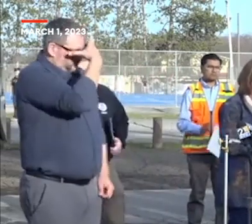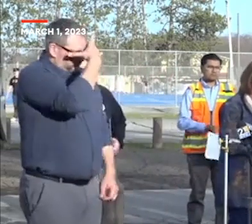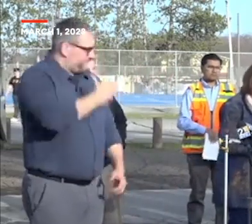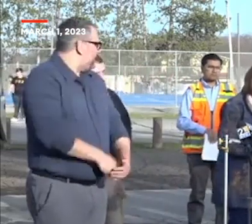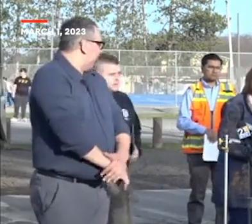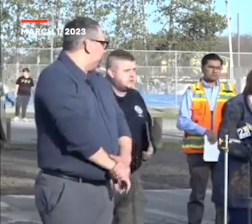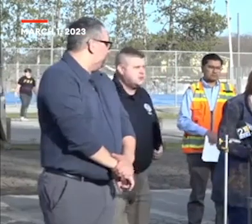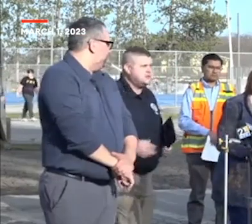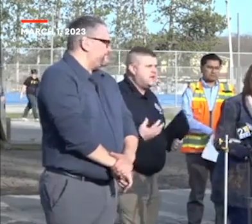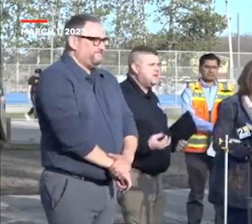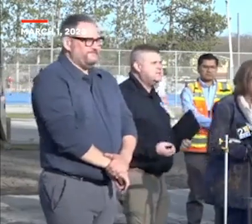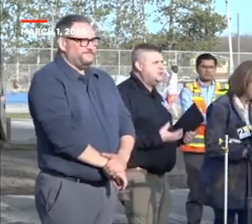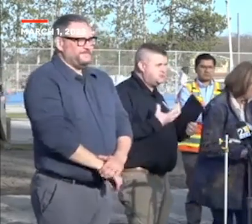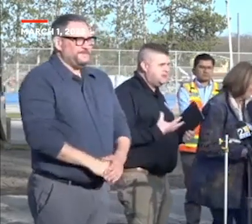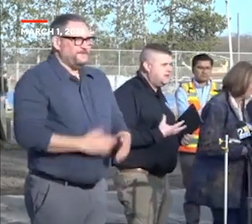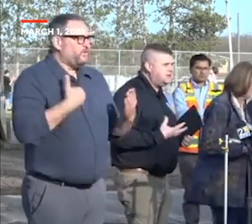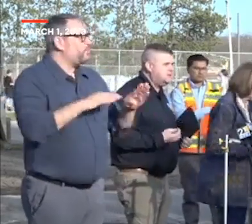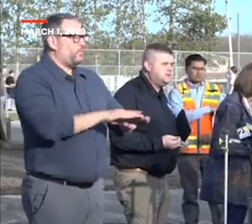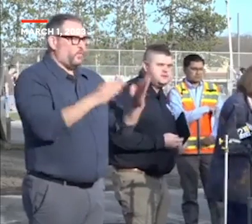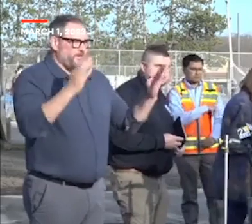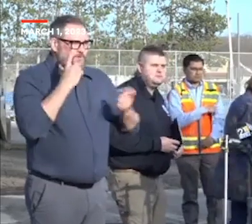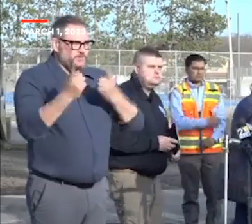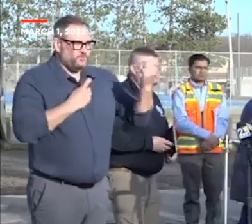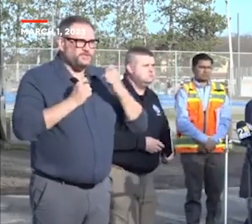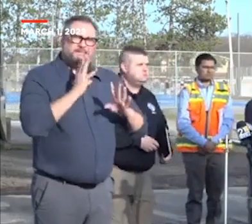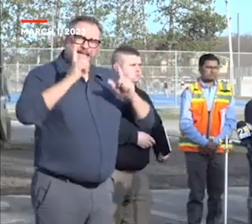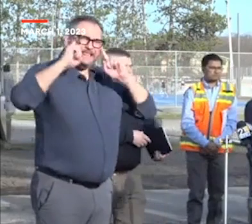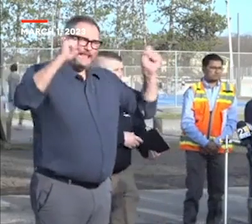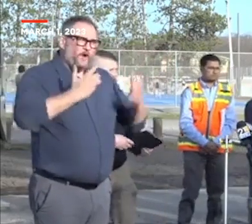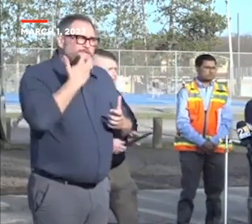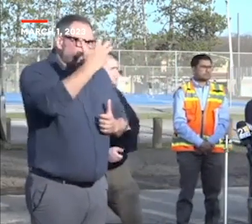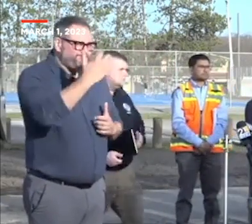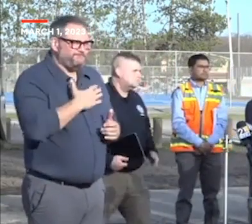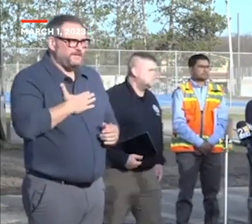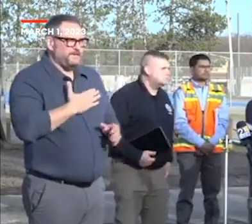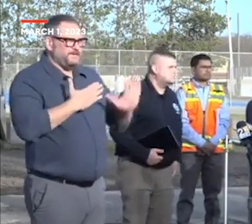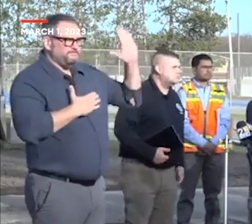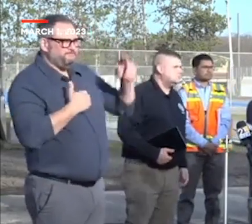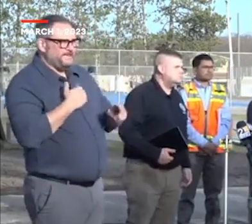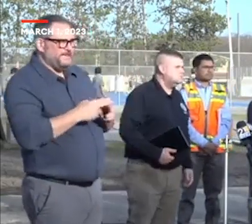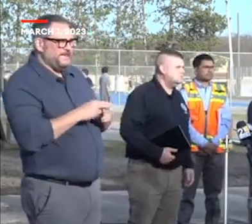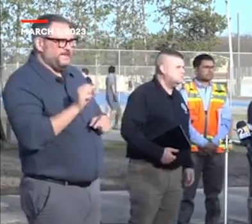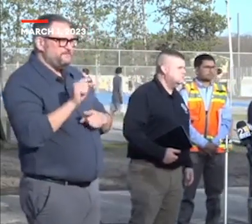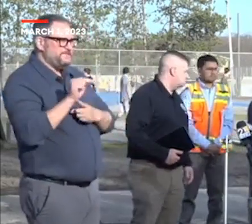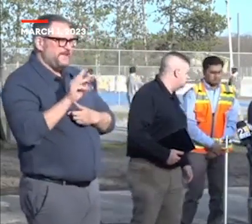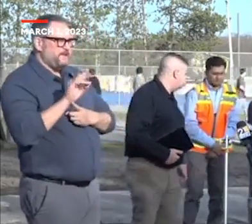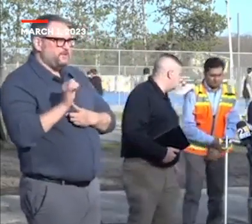So we're going to open it up to questions. I ask that you speak loudly, please. My name is Stan Boney from WKBN. A question for Mr. Bose